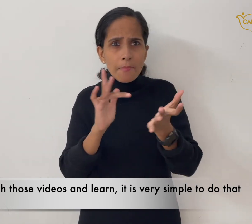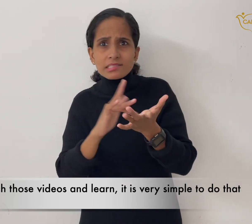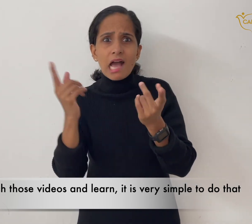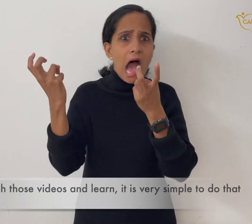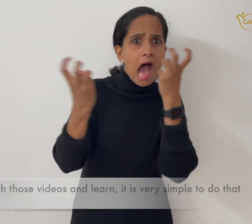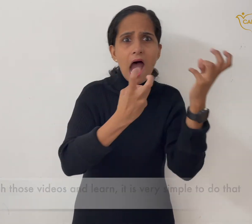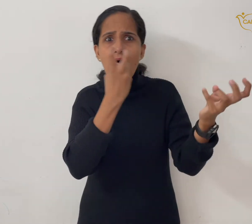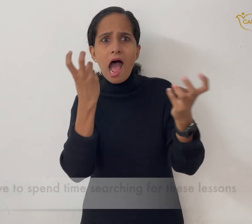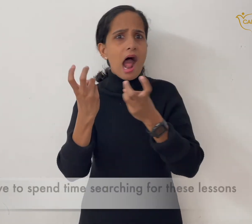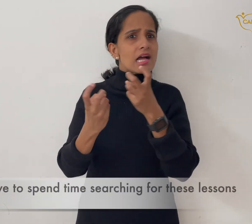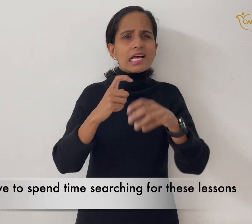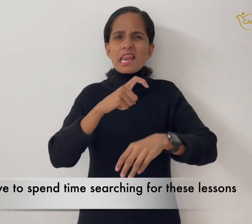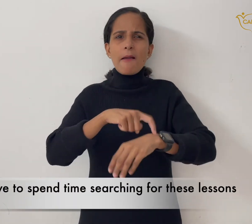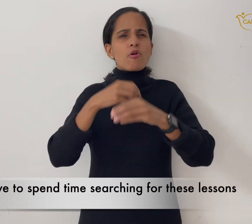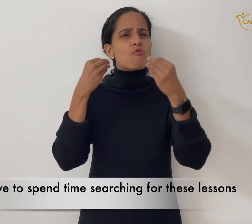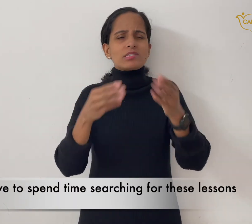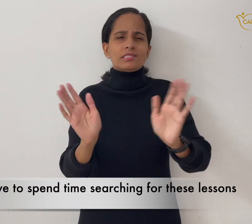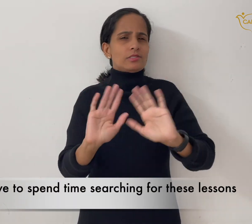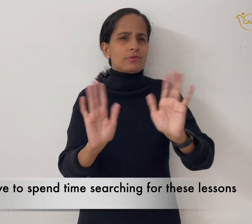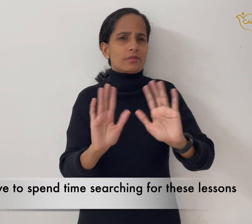to spend time searching for these lessons.